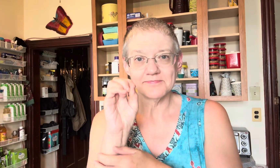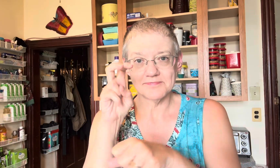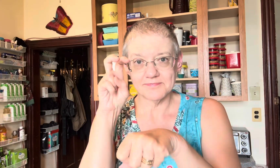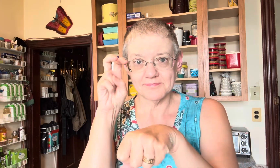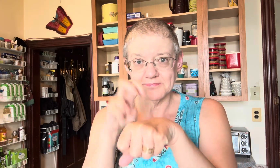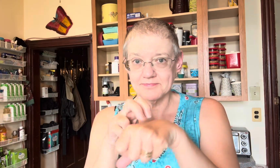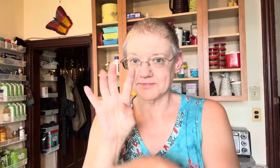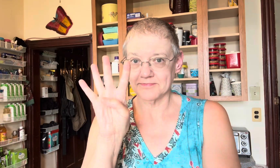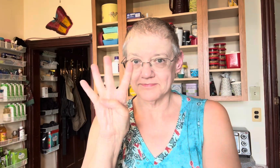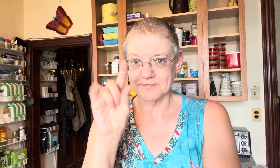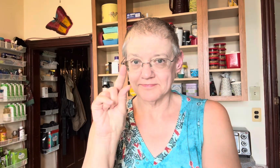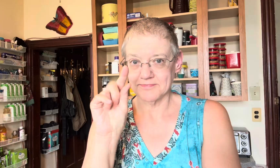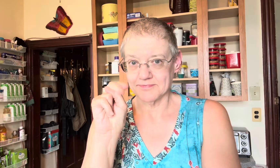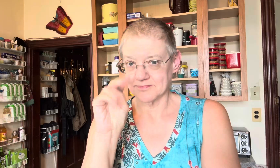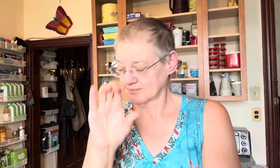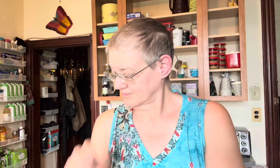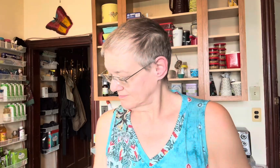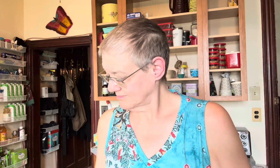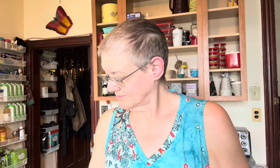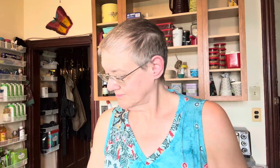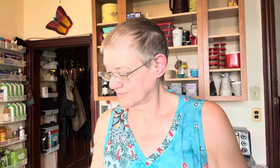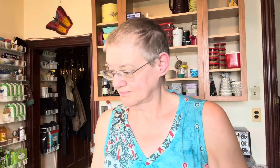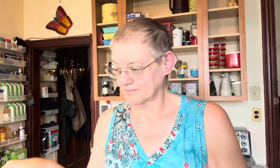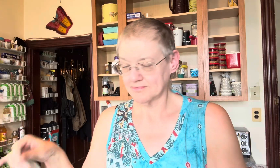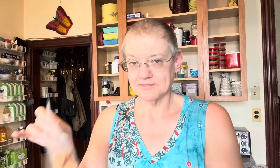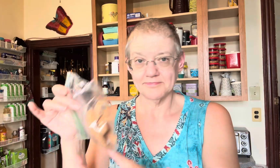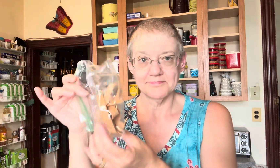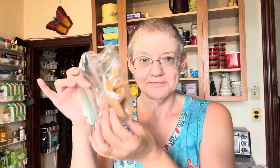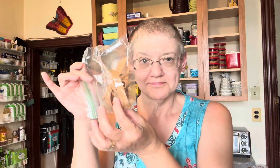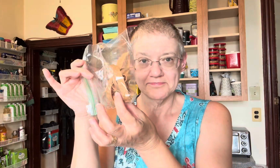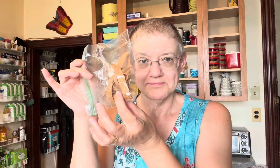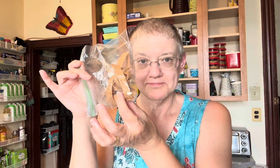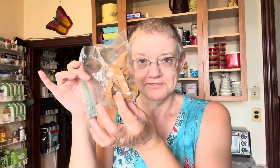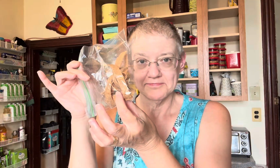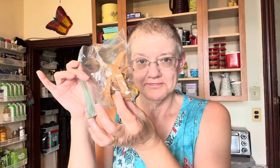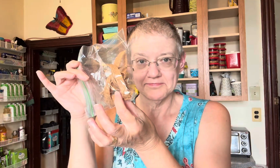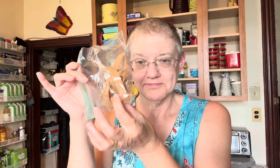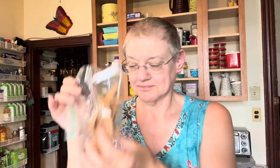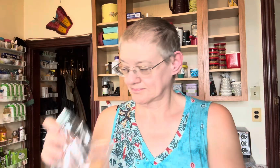One serving of keto chips, 4 grams of net carbs.